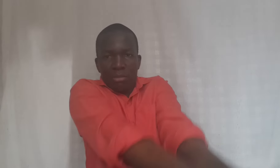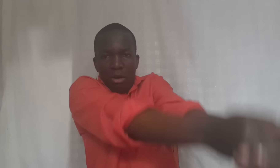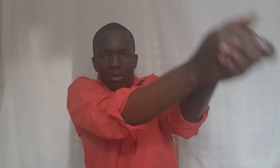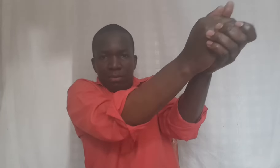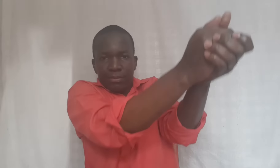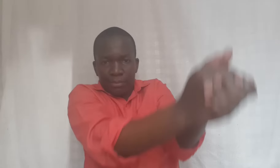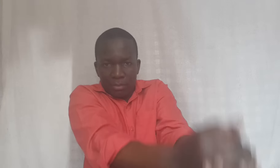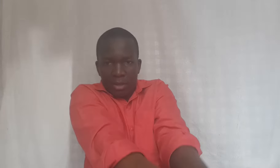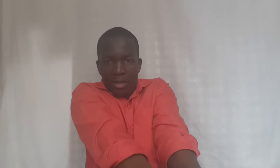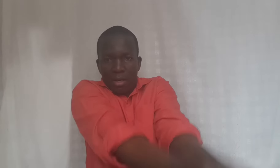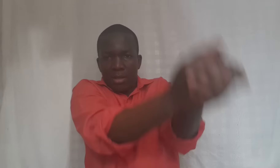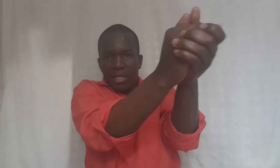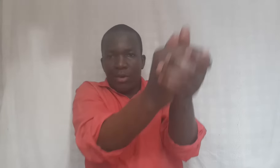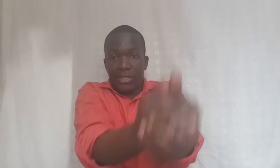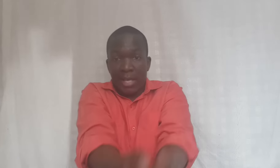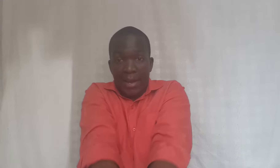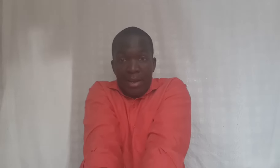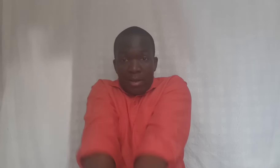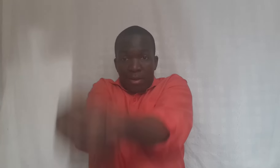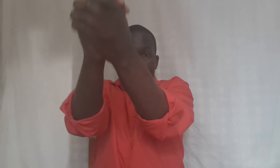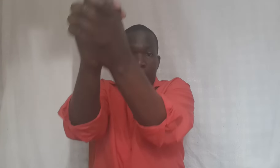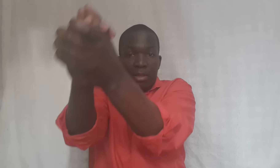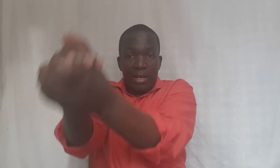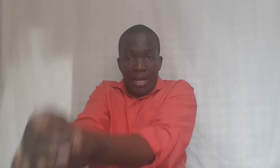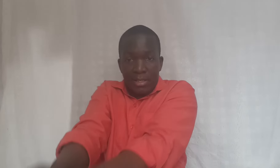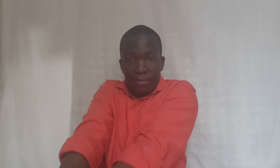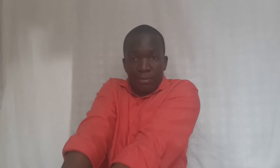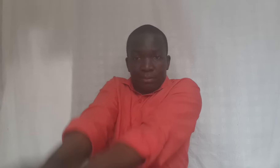volleyball. That's how it's signed, like that.